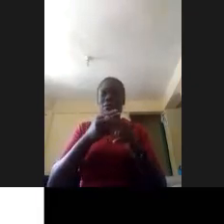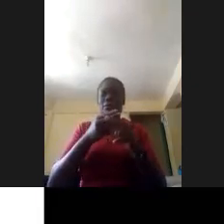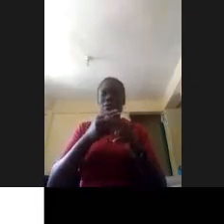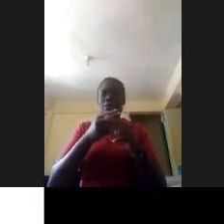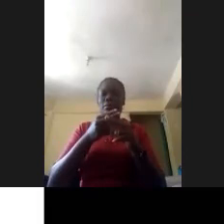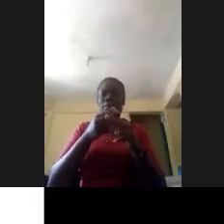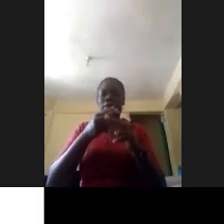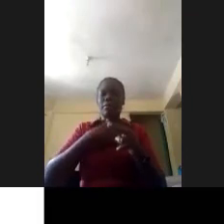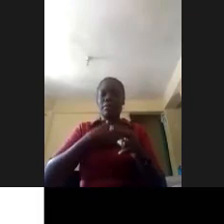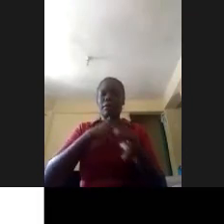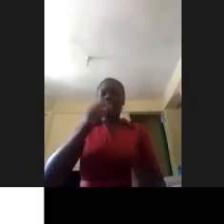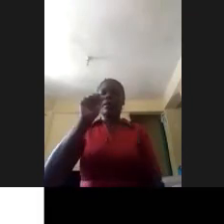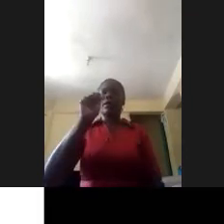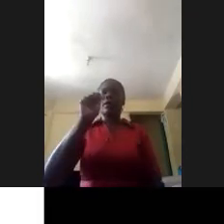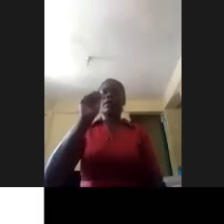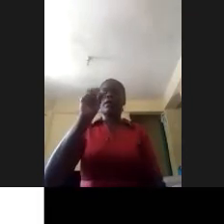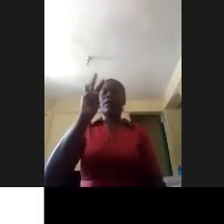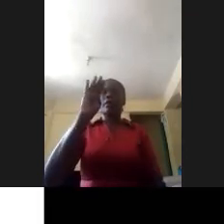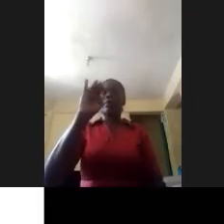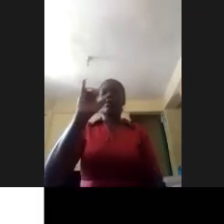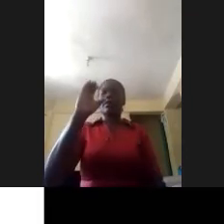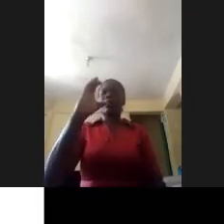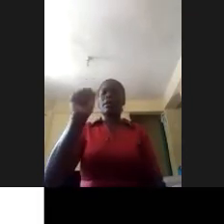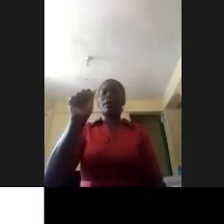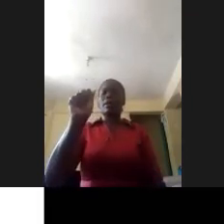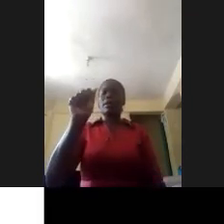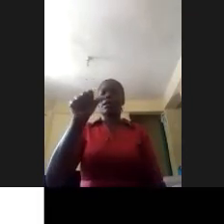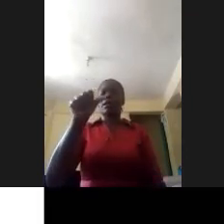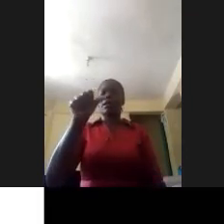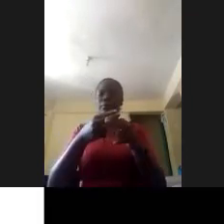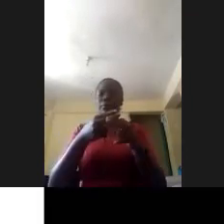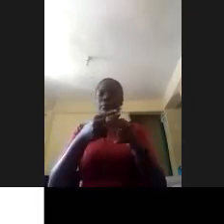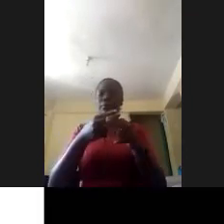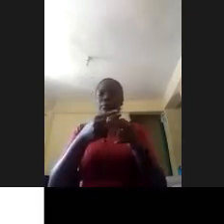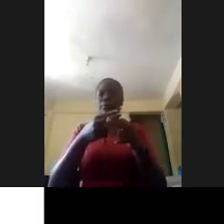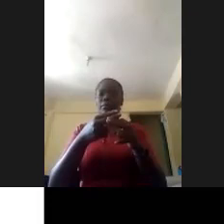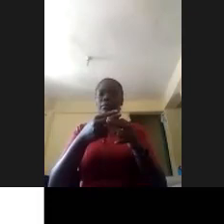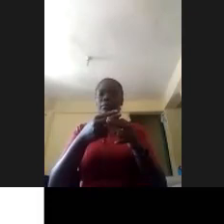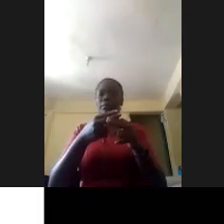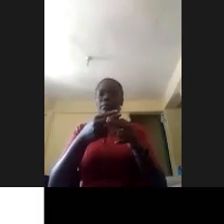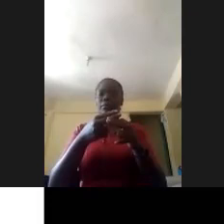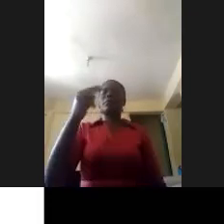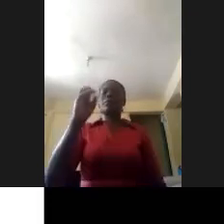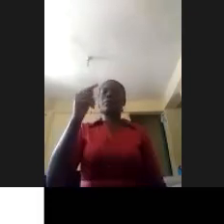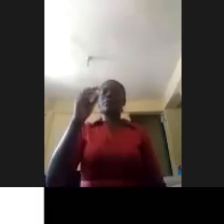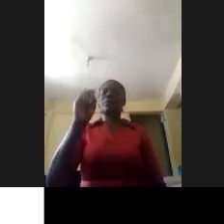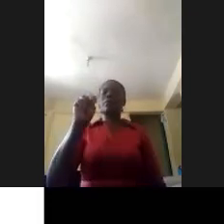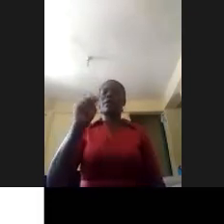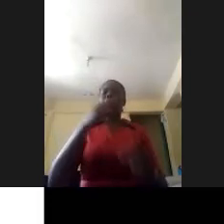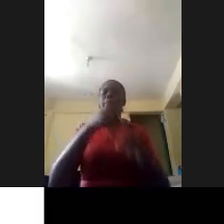is Ambika, and my other name is Shivashanmugam, but Ambika is fine.